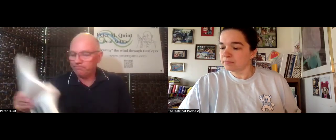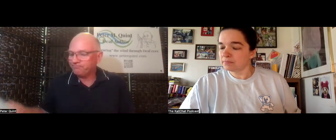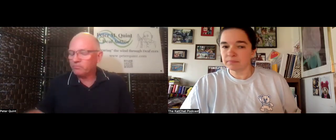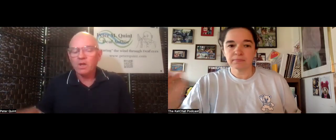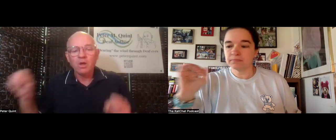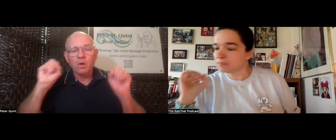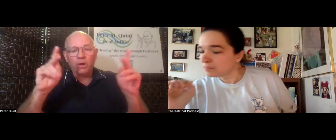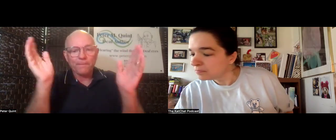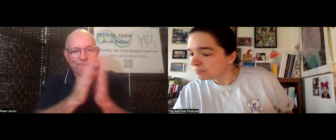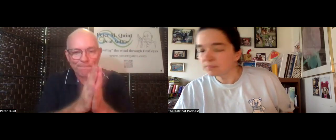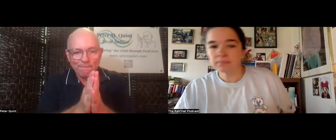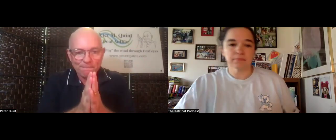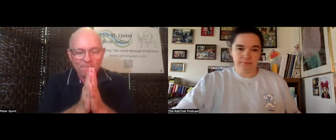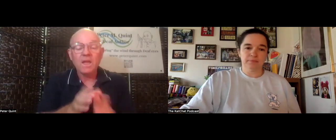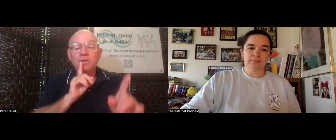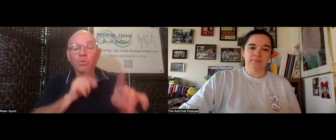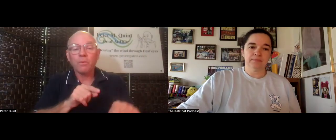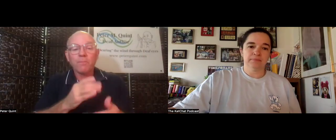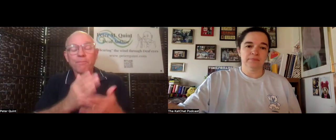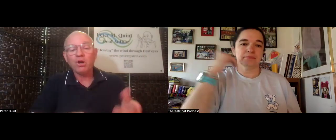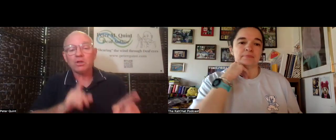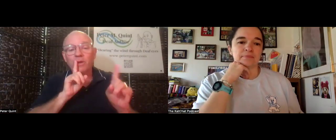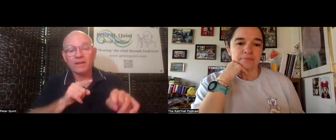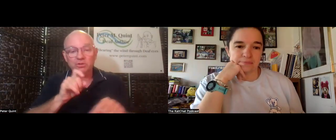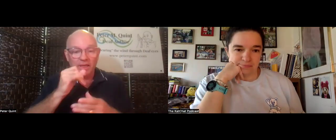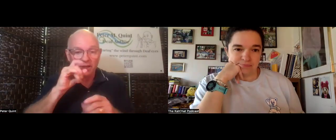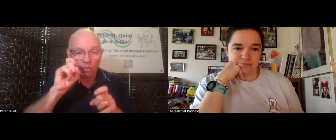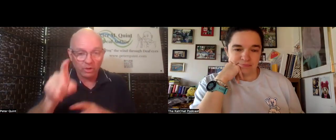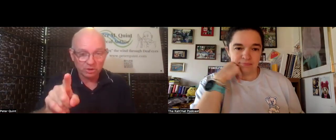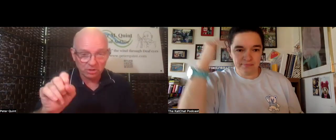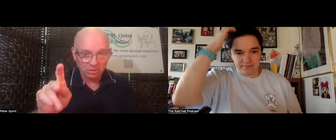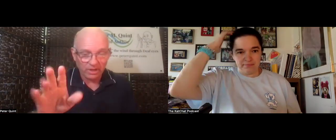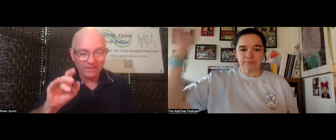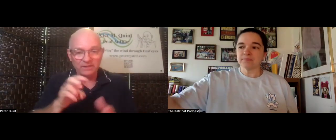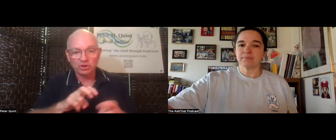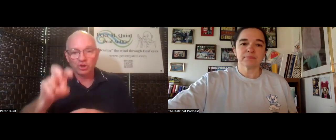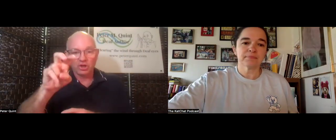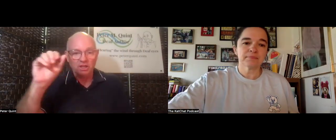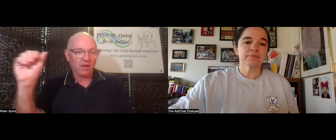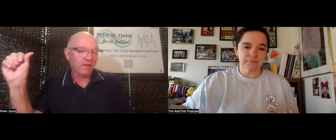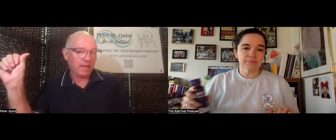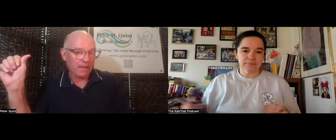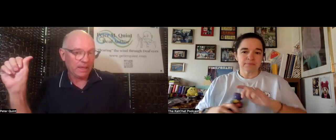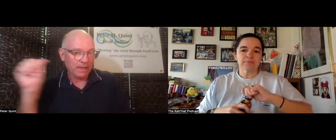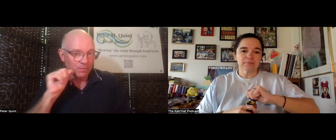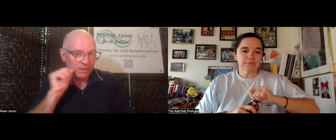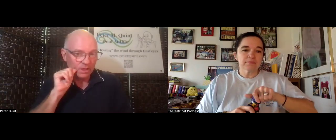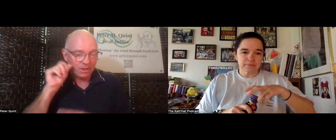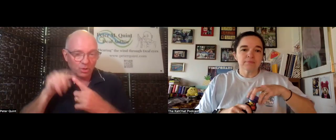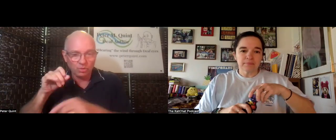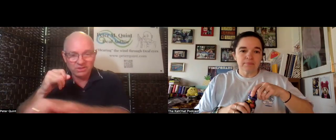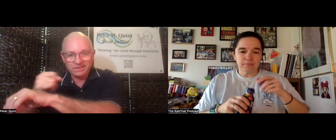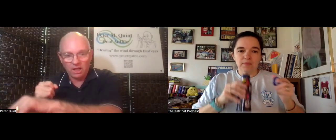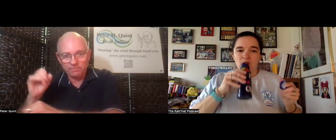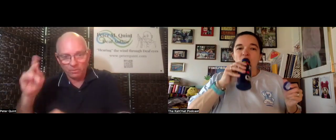Okay, good. Okay, so hard to answer that question. Okay, that journey of